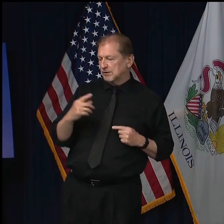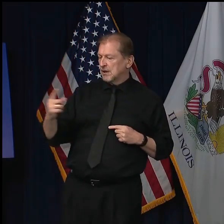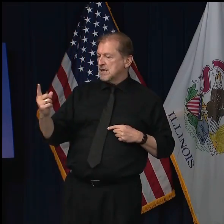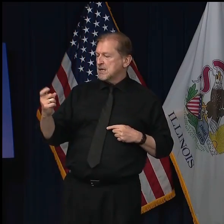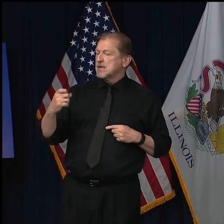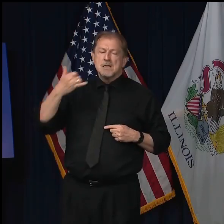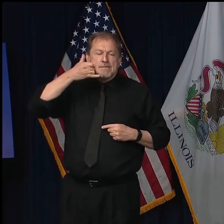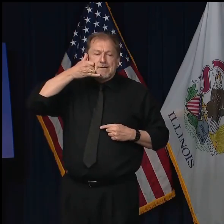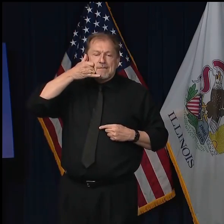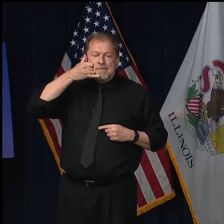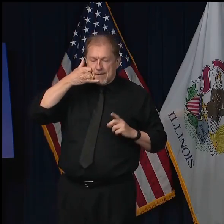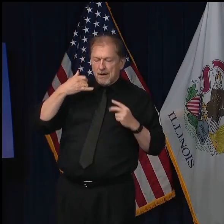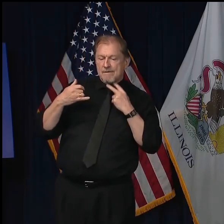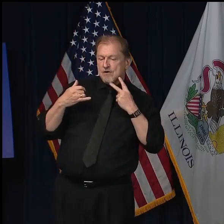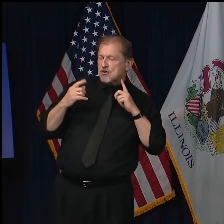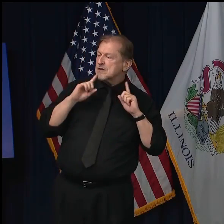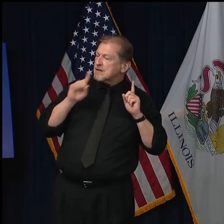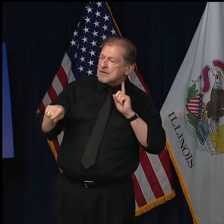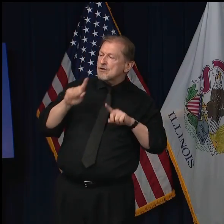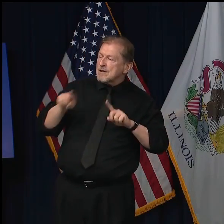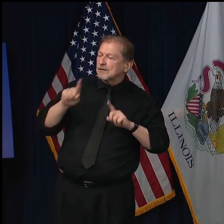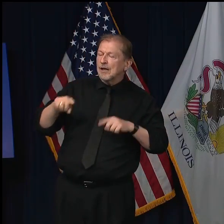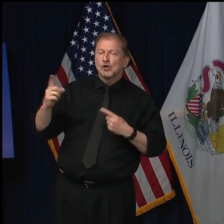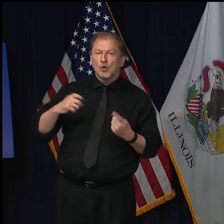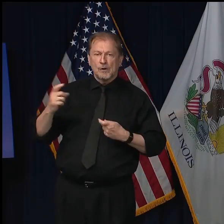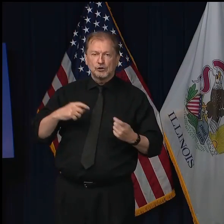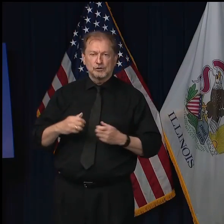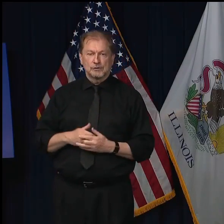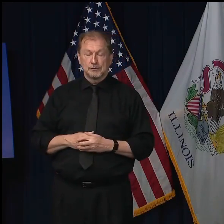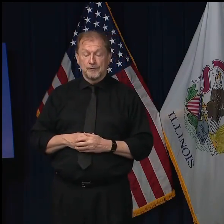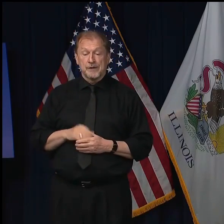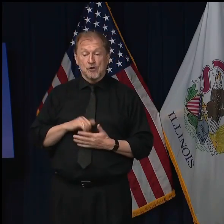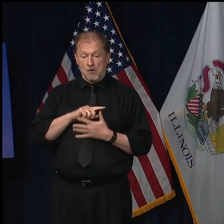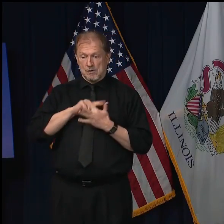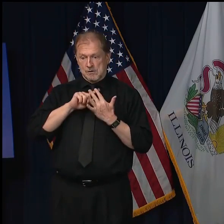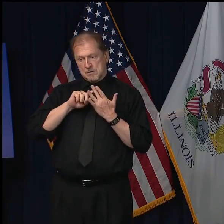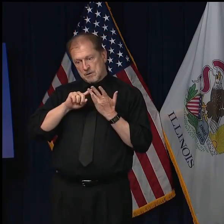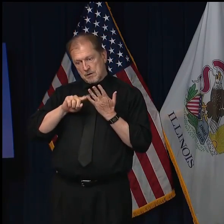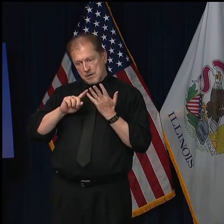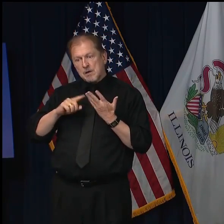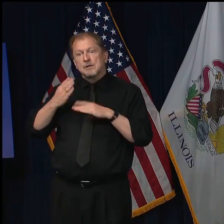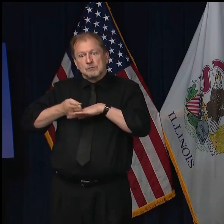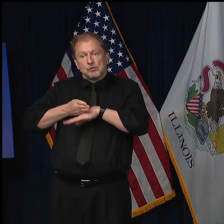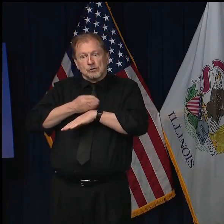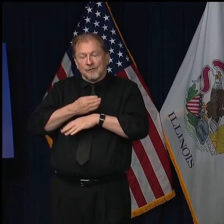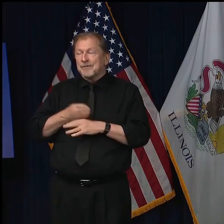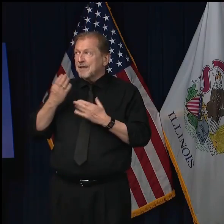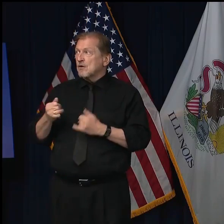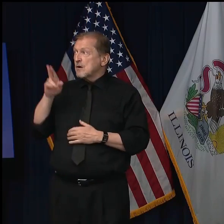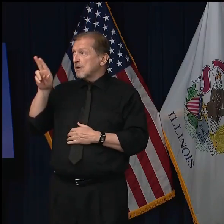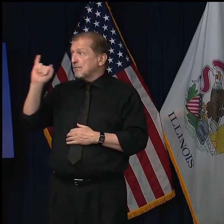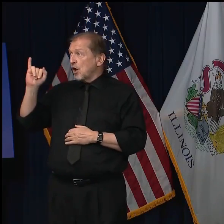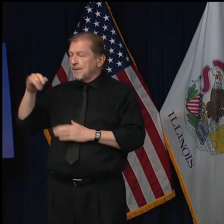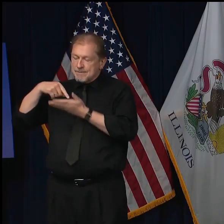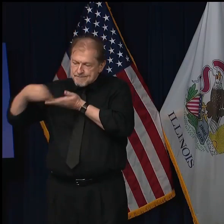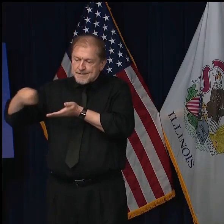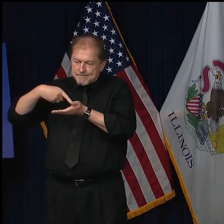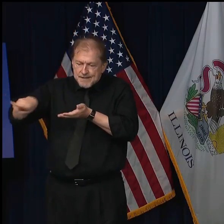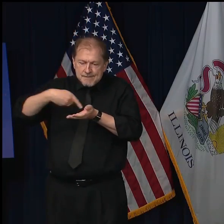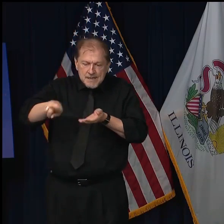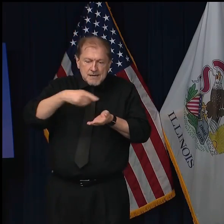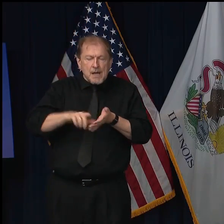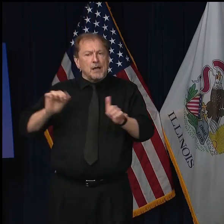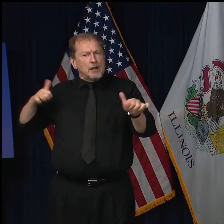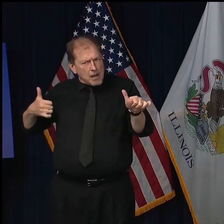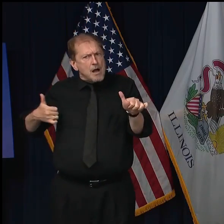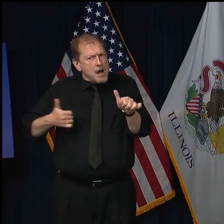those trying to file claims. As a result of these improvements, IDES is now paying unemployment benefits in a